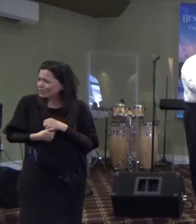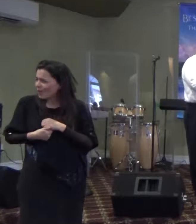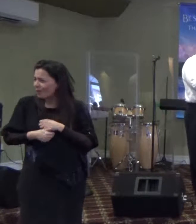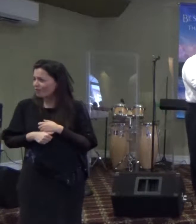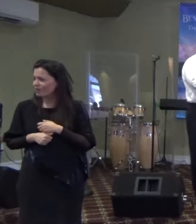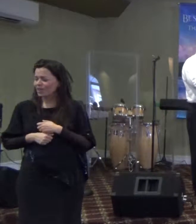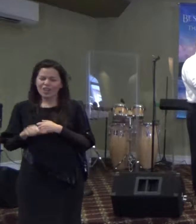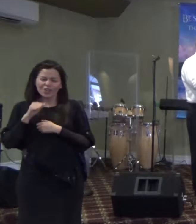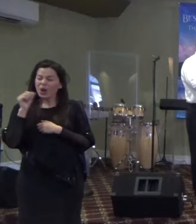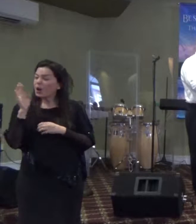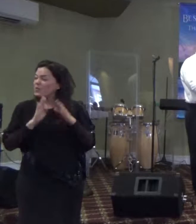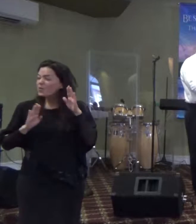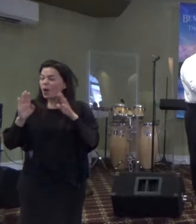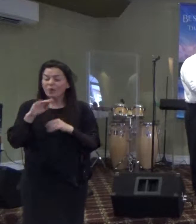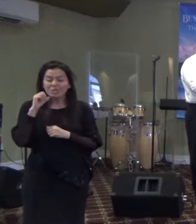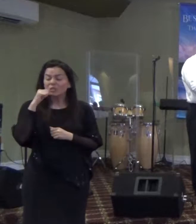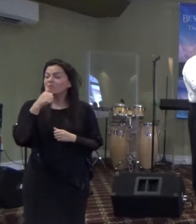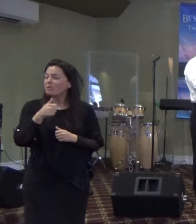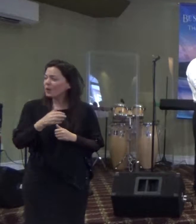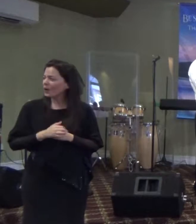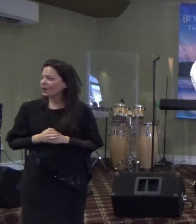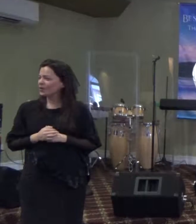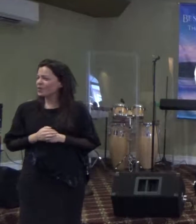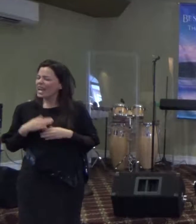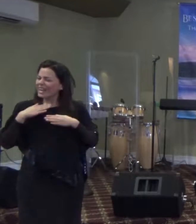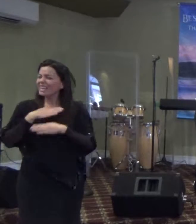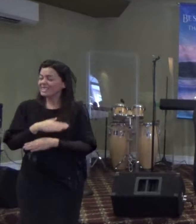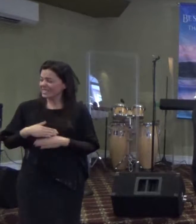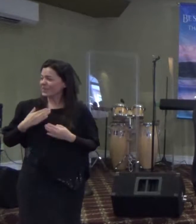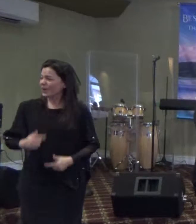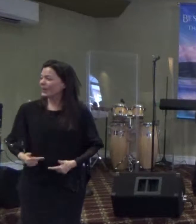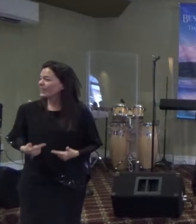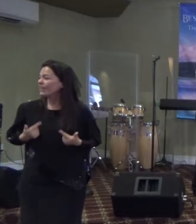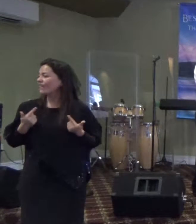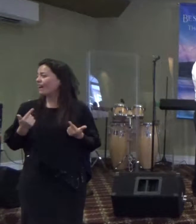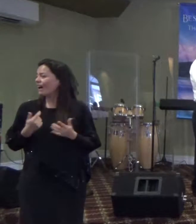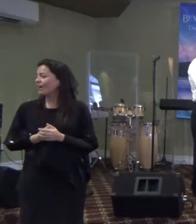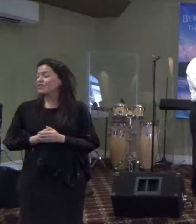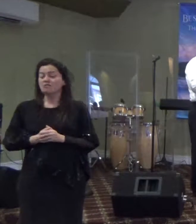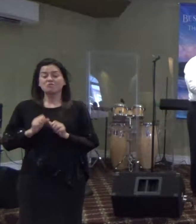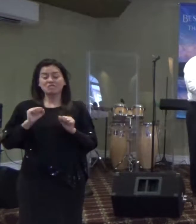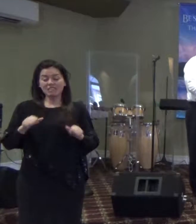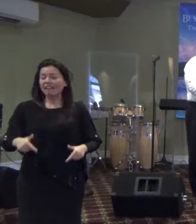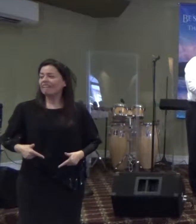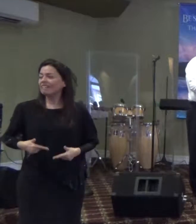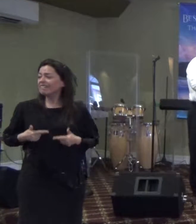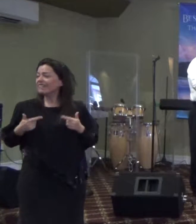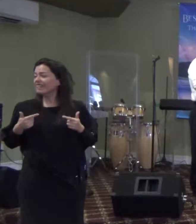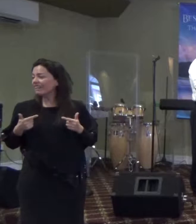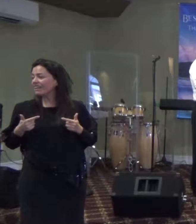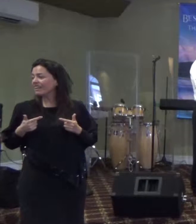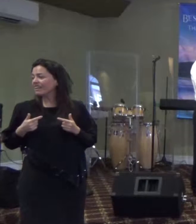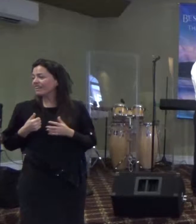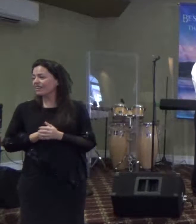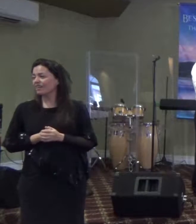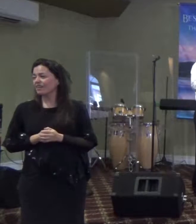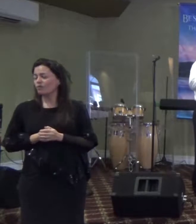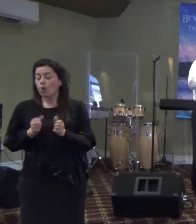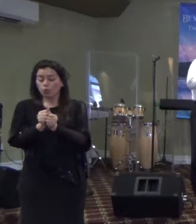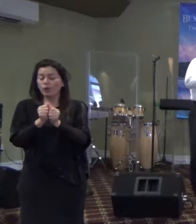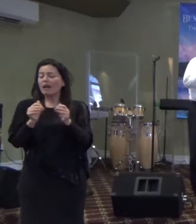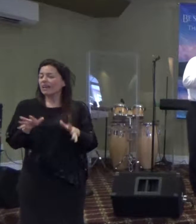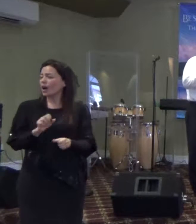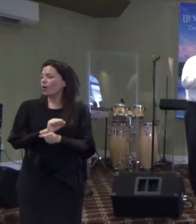Óigalo hablar. Listen to him speak. Guardados para muchos años. Say for many years. Y luego se dice a